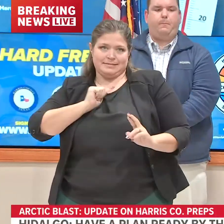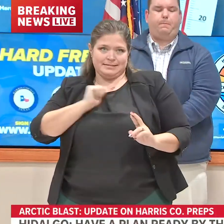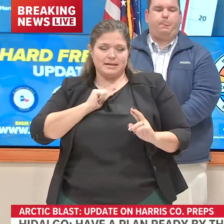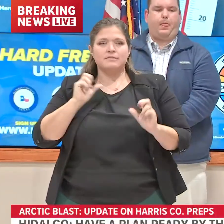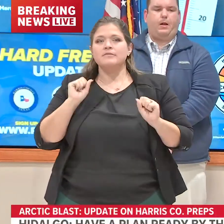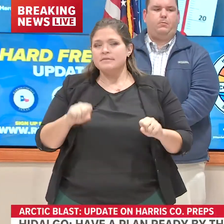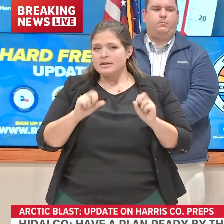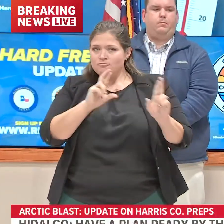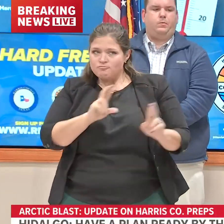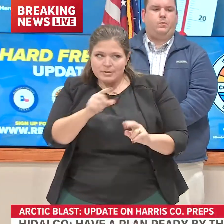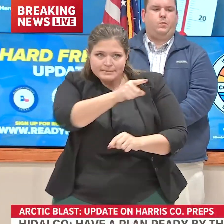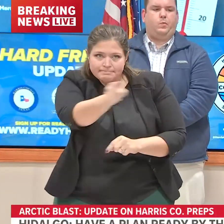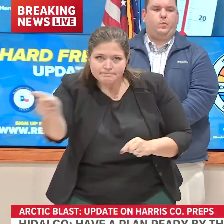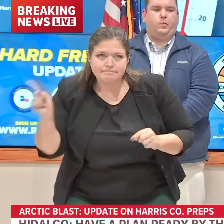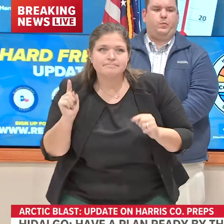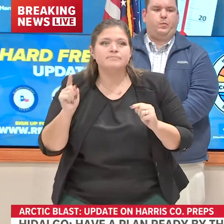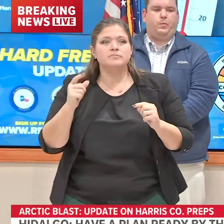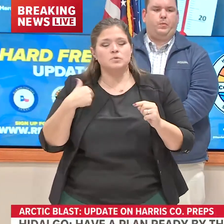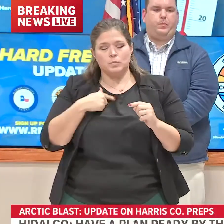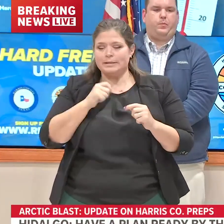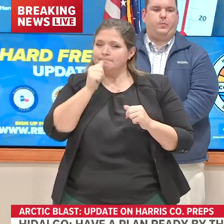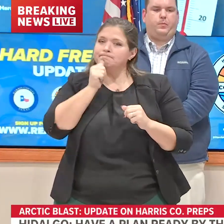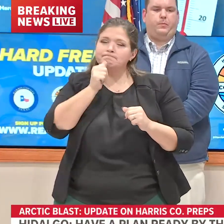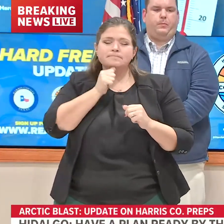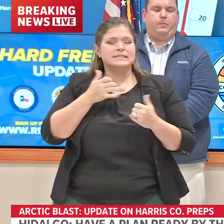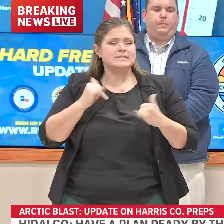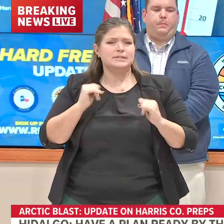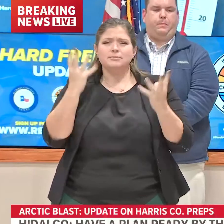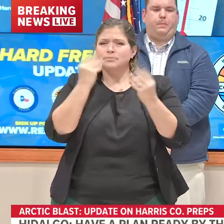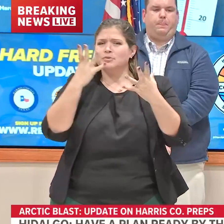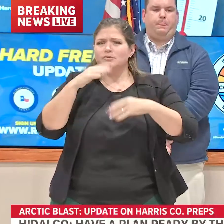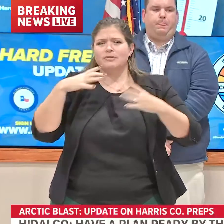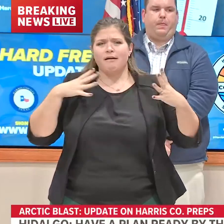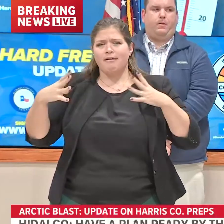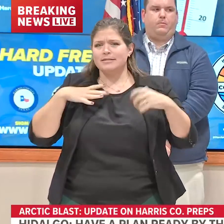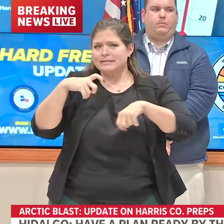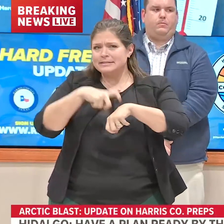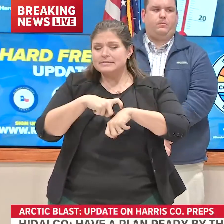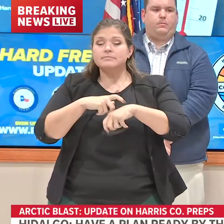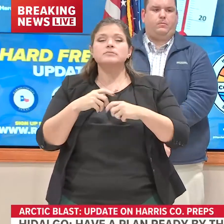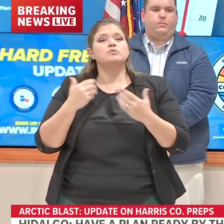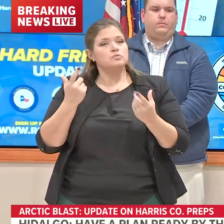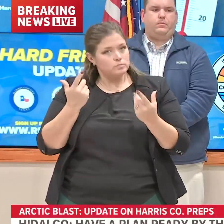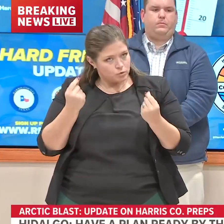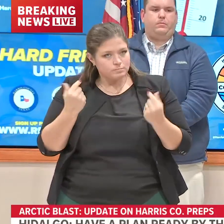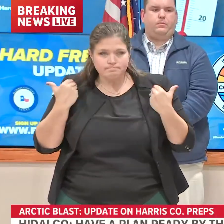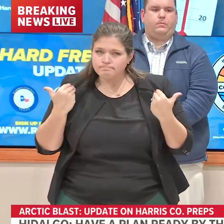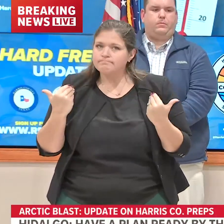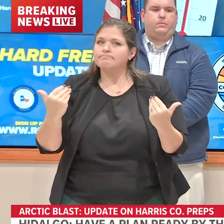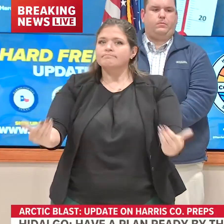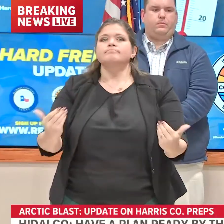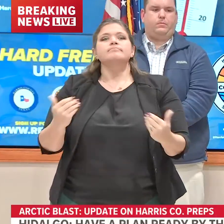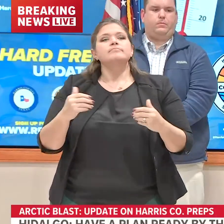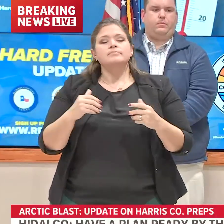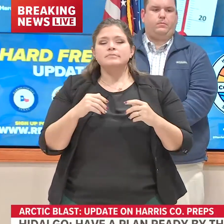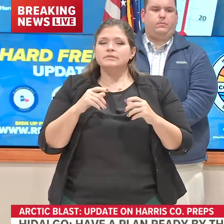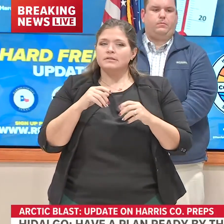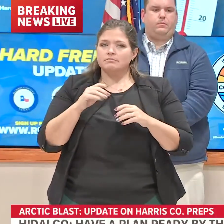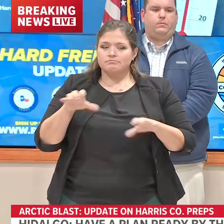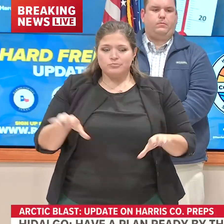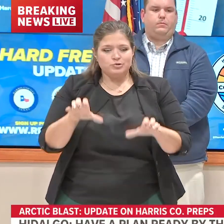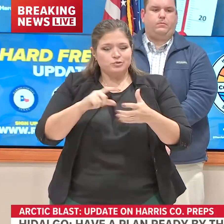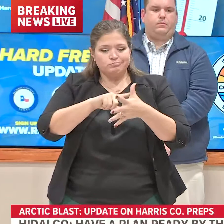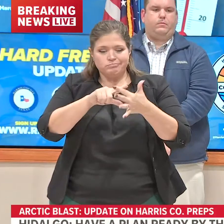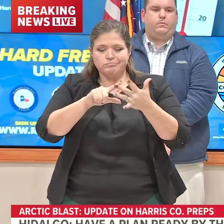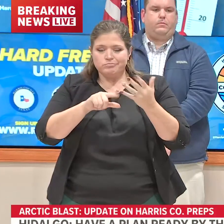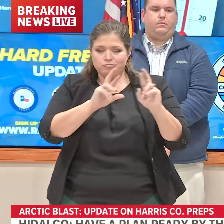is one where really we can write it out. We can have a lovely holiday season. So let's take those steps. Keep an eye out for the press. Get your